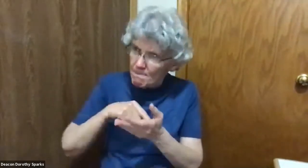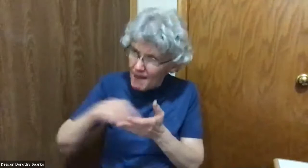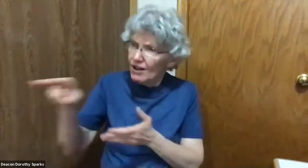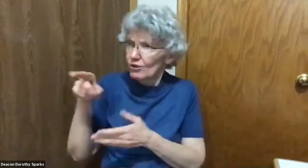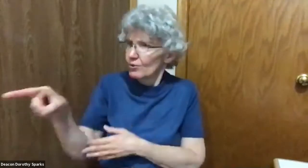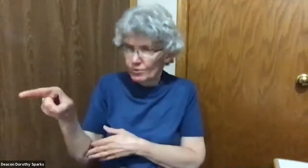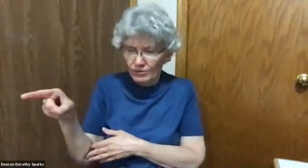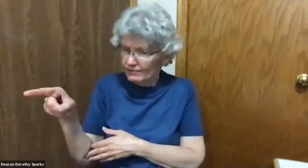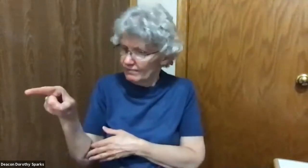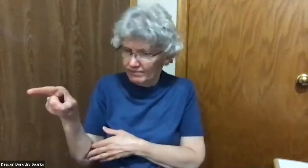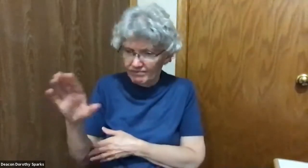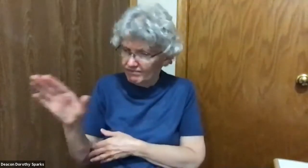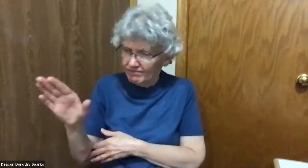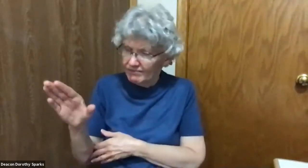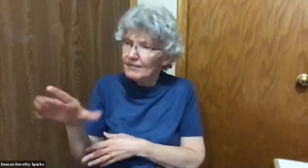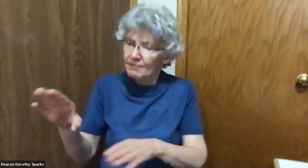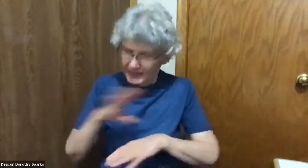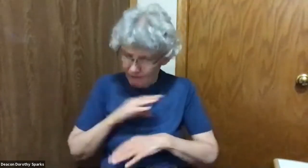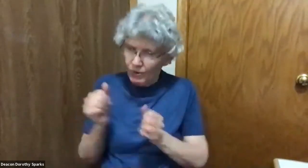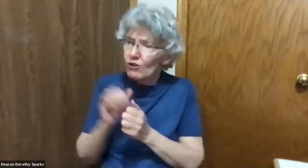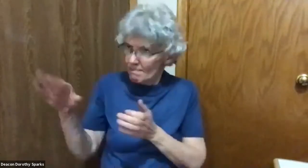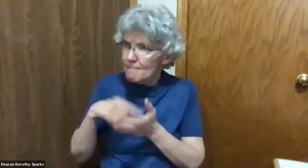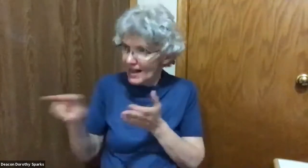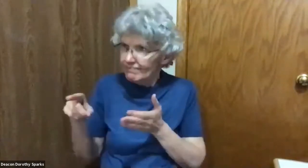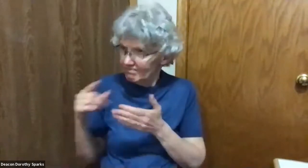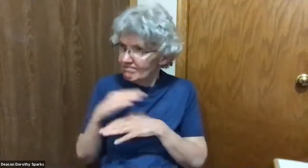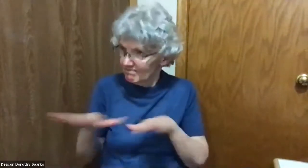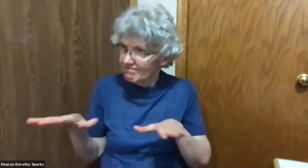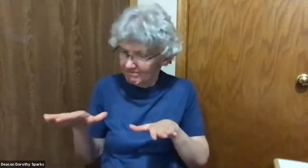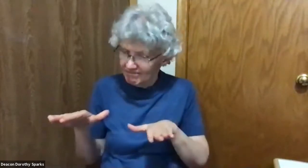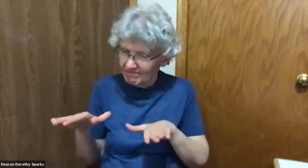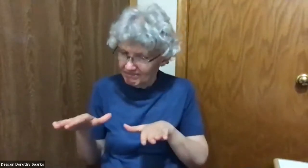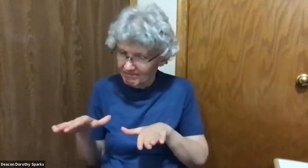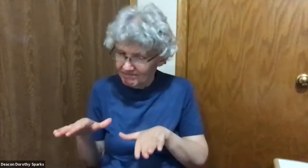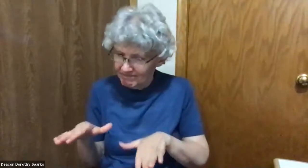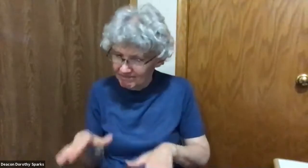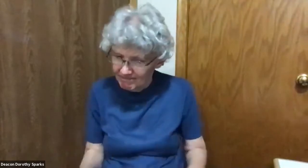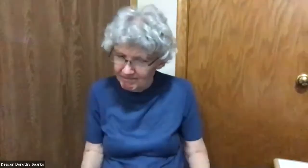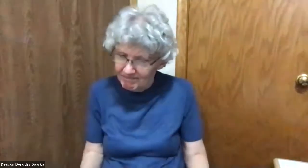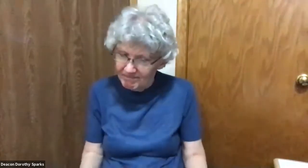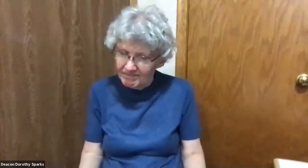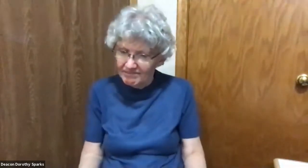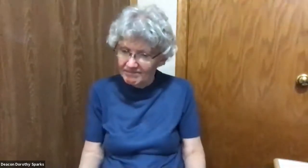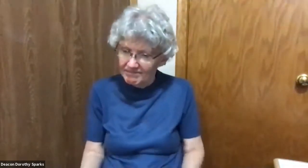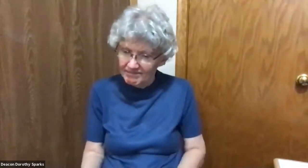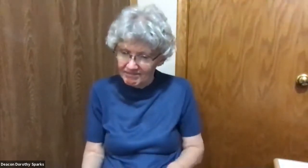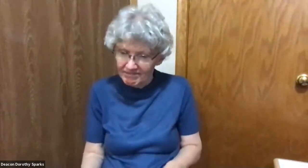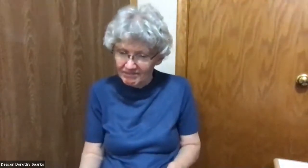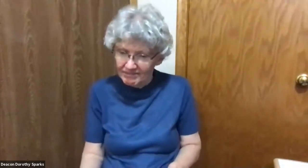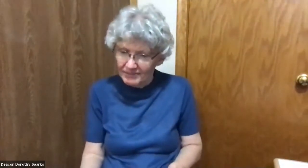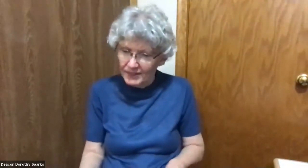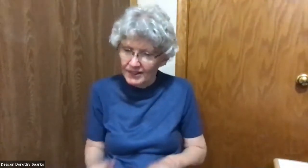"Don't force people to pay money to make you leave them alone. Be satisfied with your